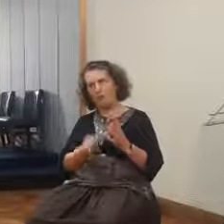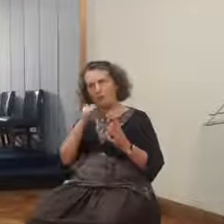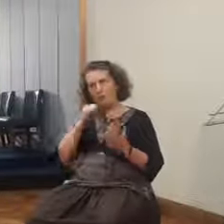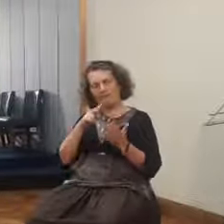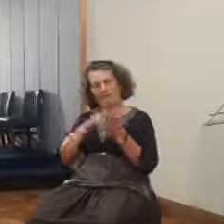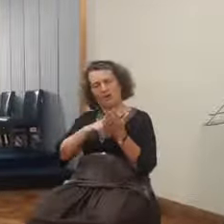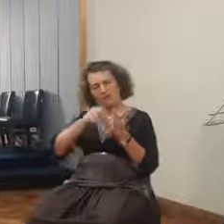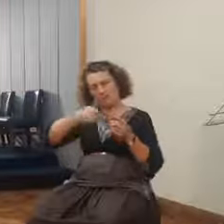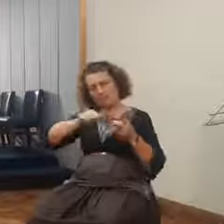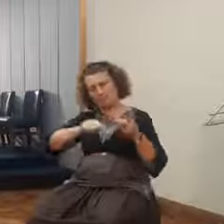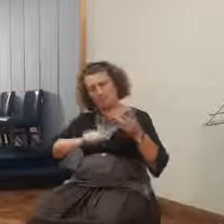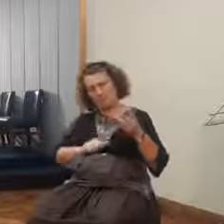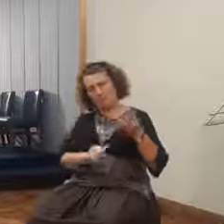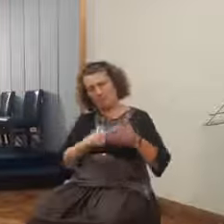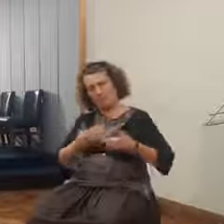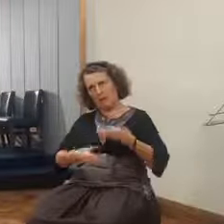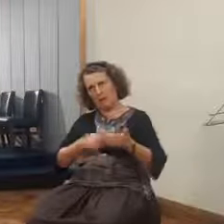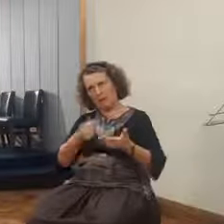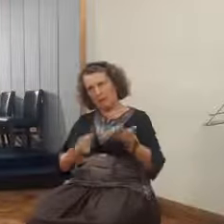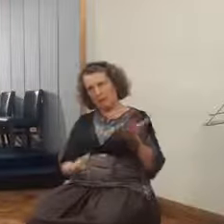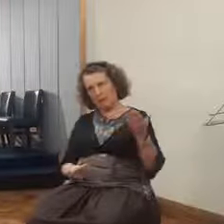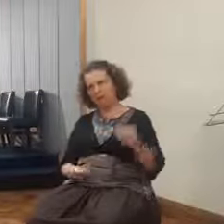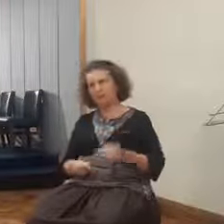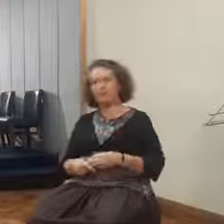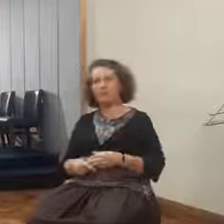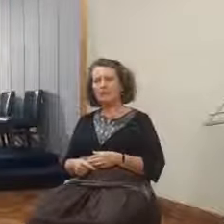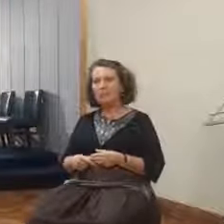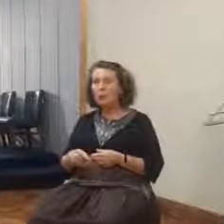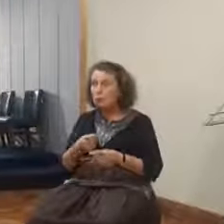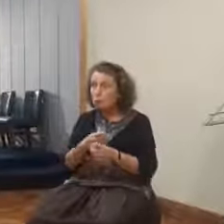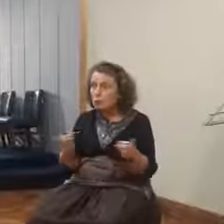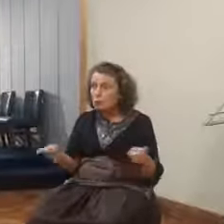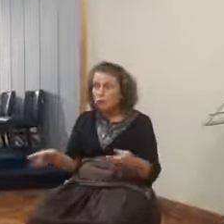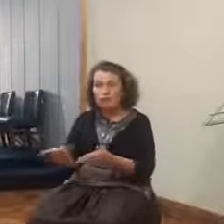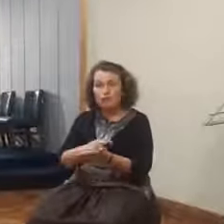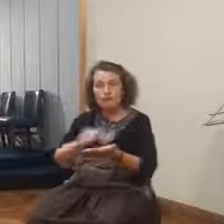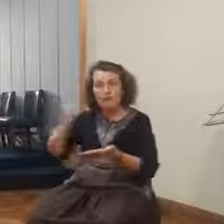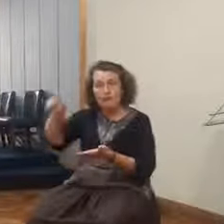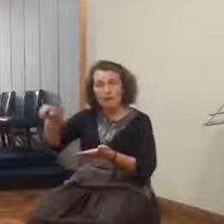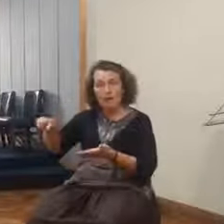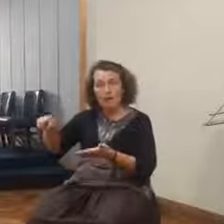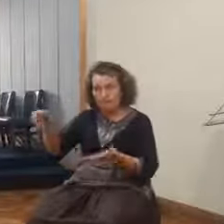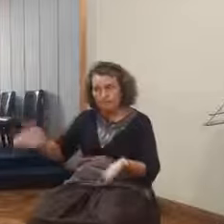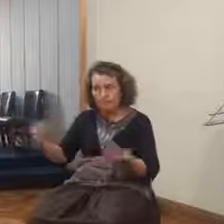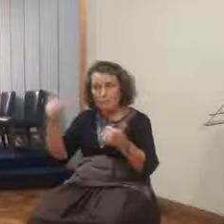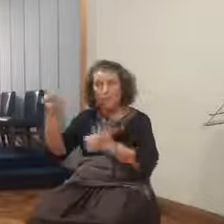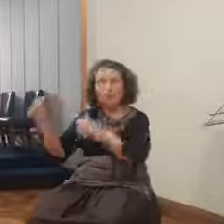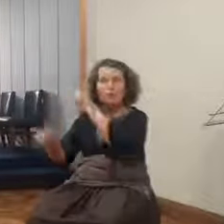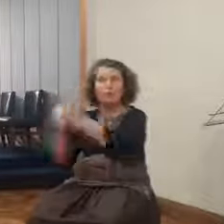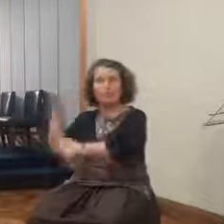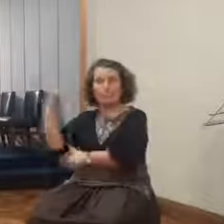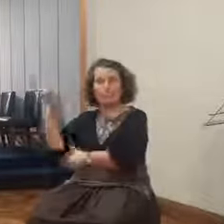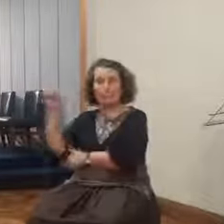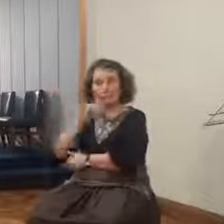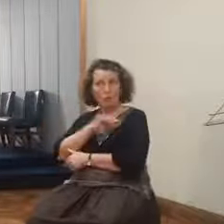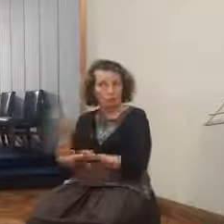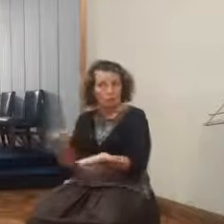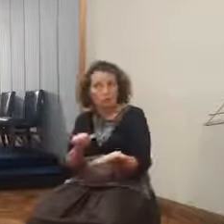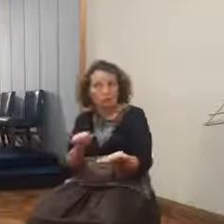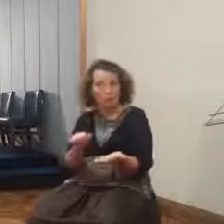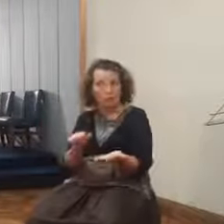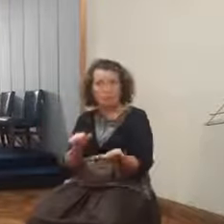33, Rejoice in the Lord, O ye righteous, for praise is comely for the upright. Rejoice